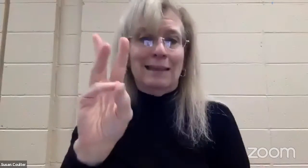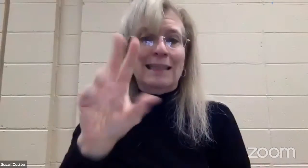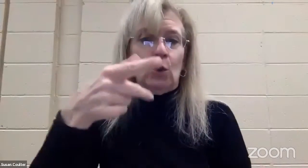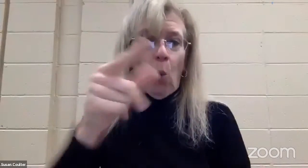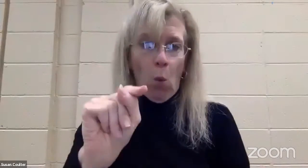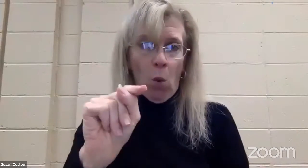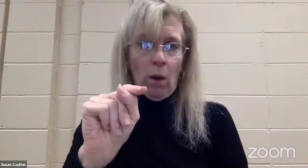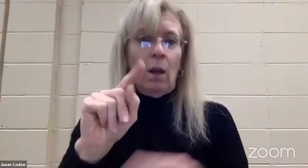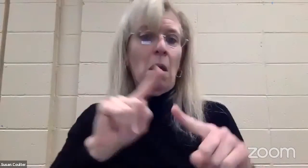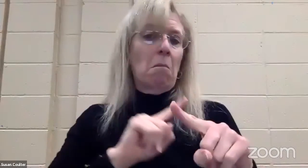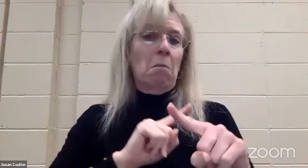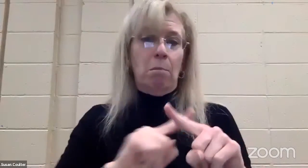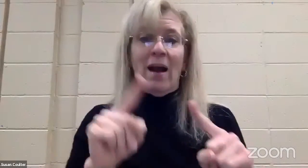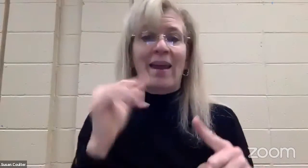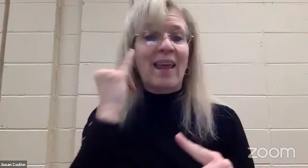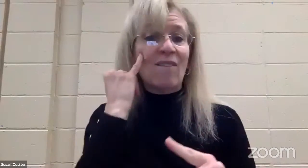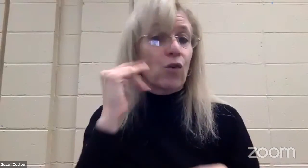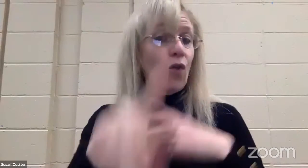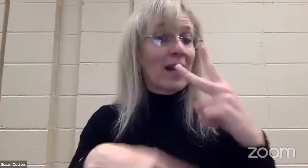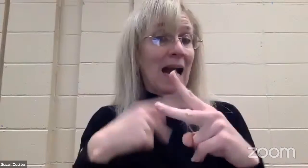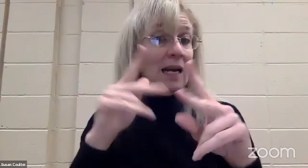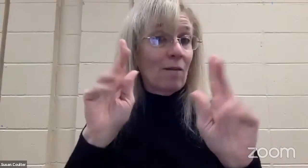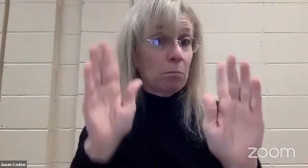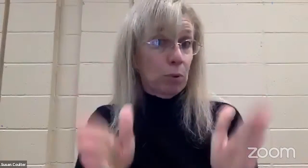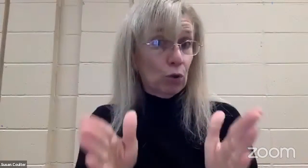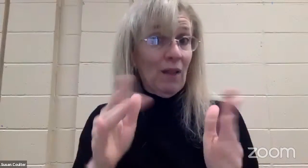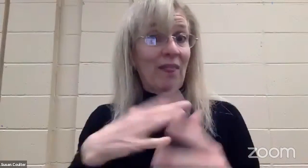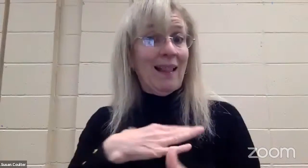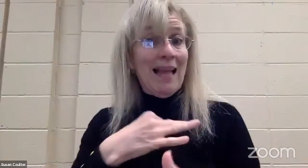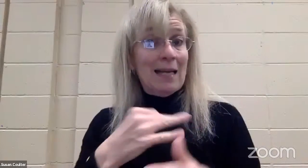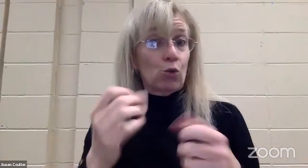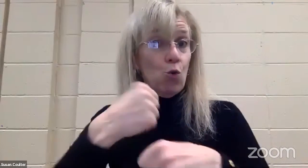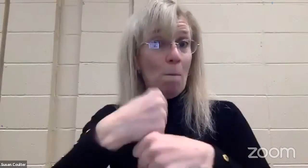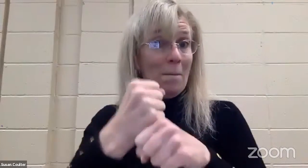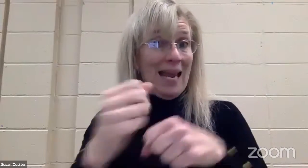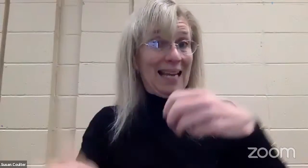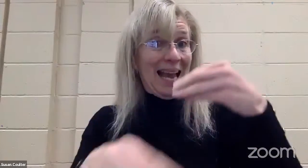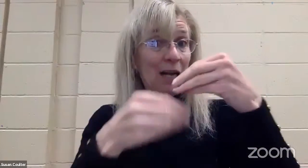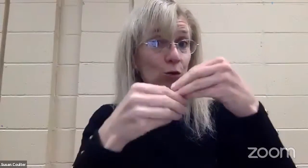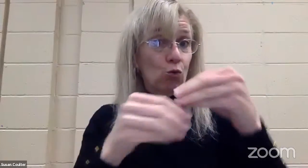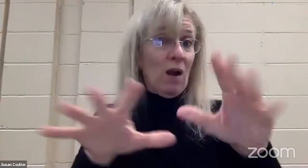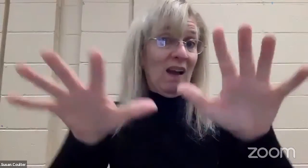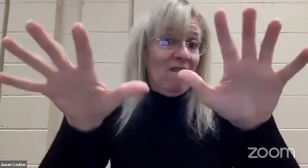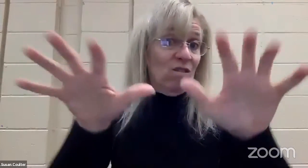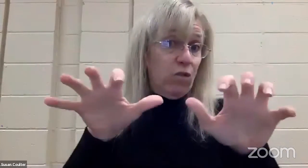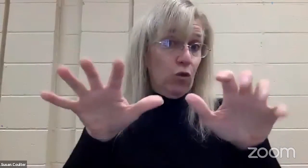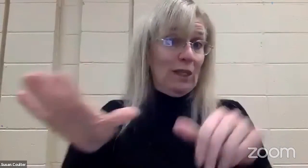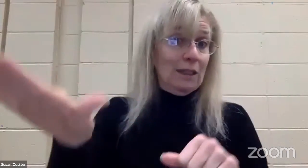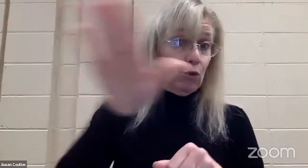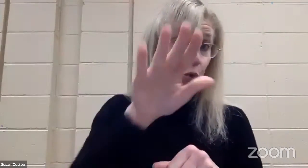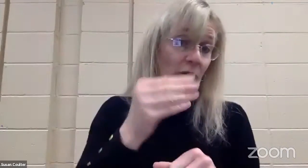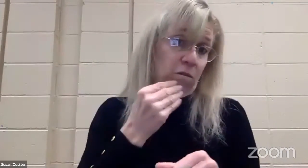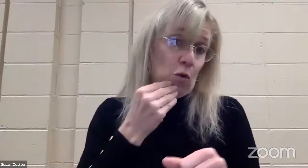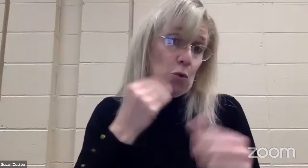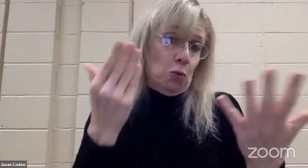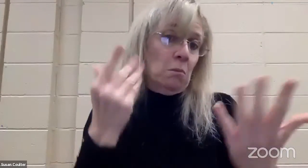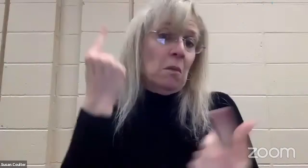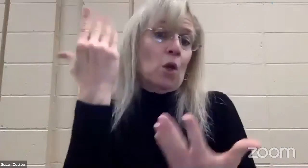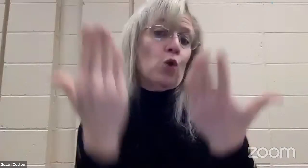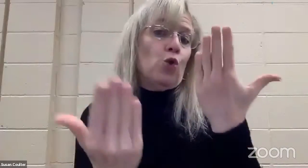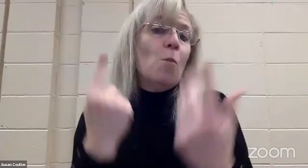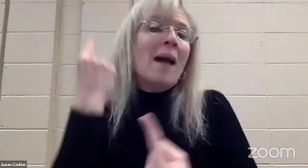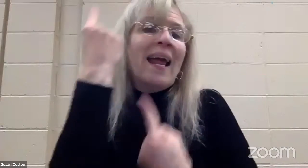recommend 6 quart. But if you're the kind of person that likes to make extra and freeze your